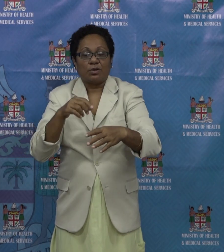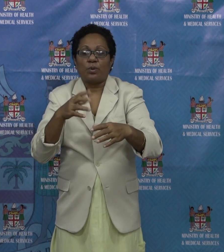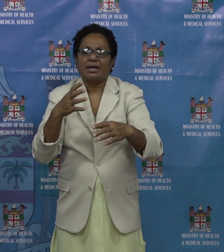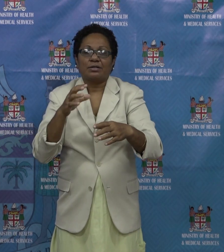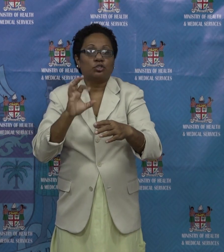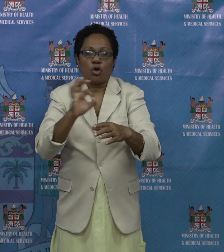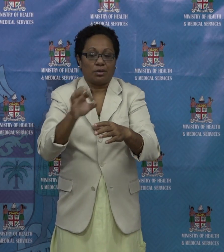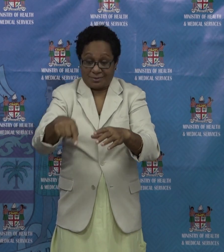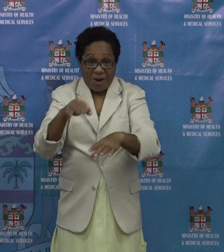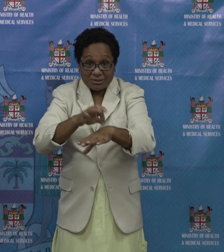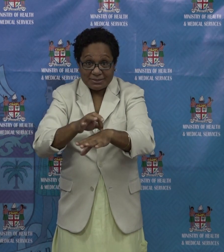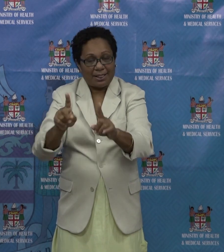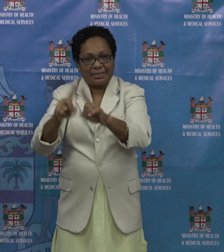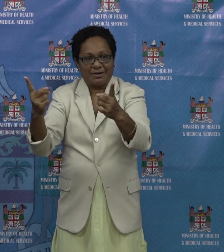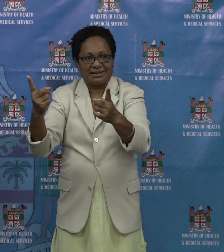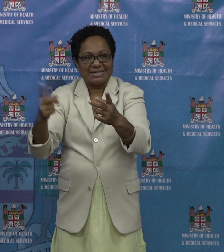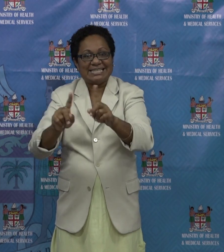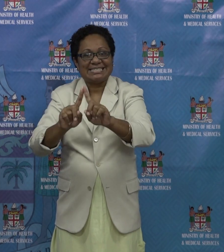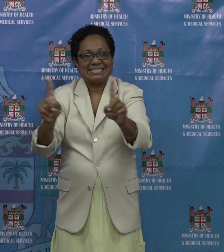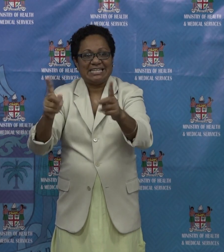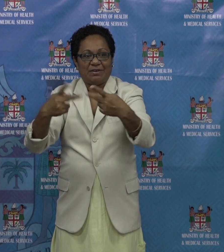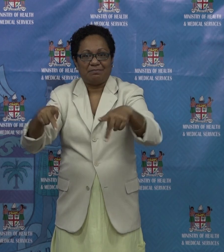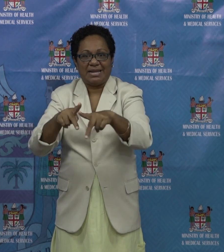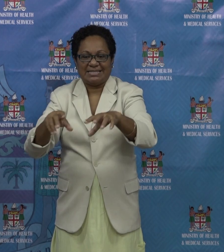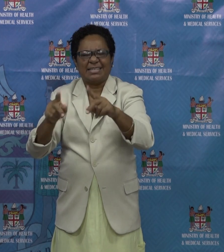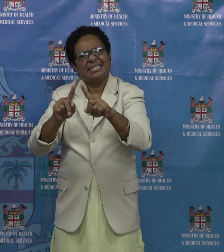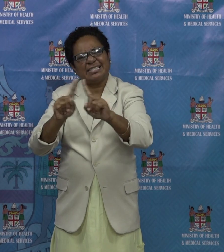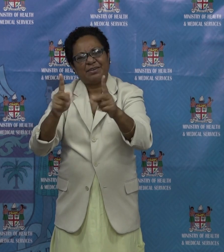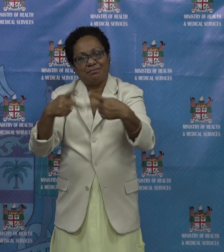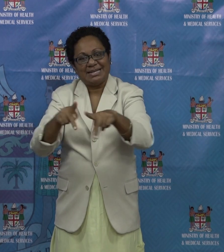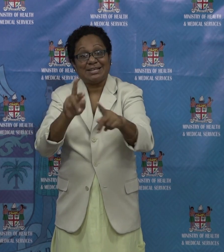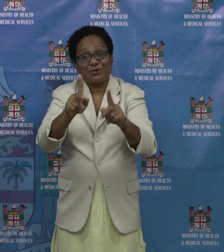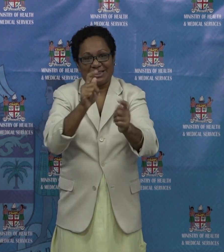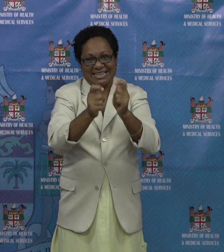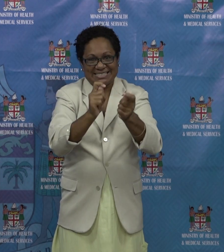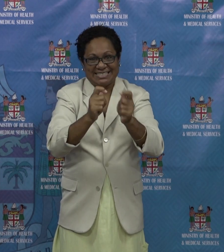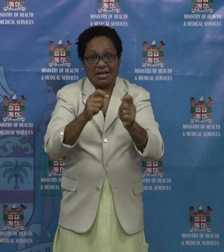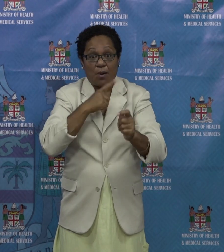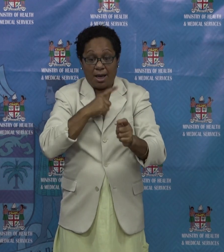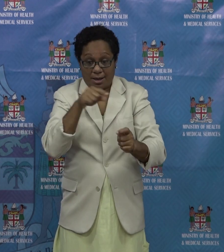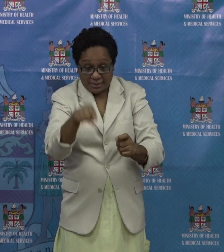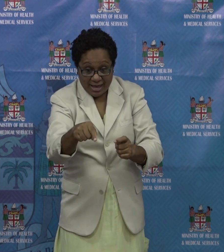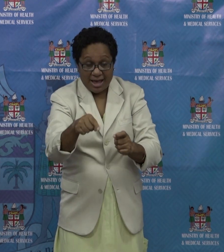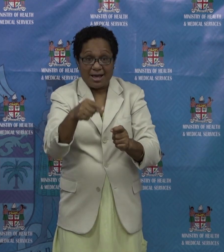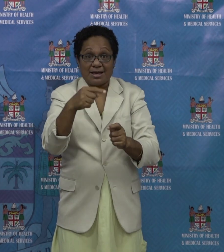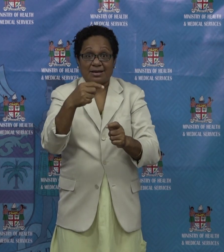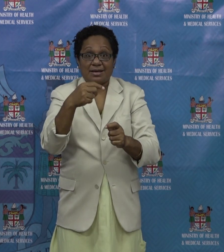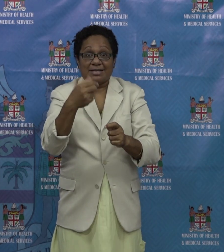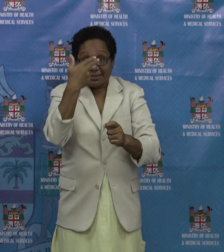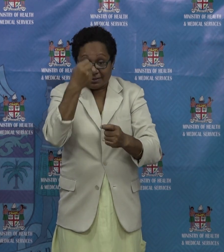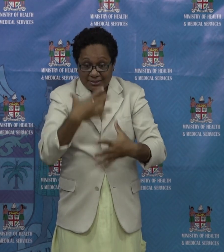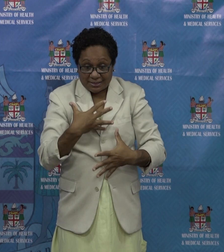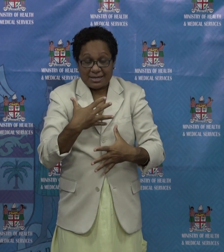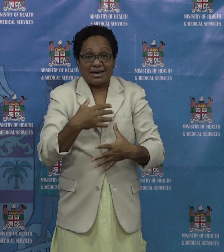but it's a place where the staff are prepared, and the screening is done safely. And